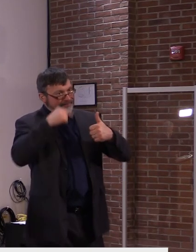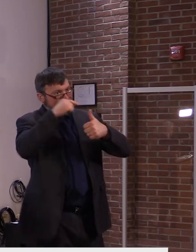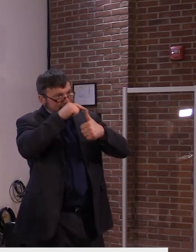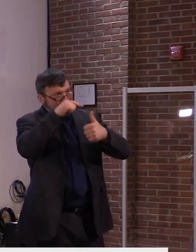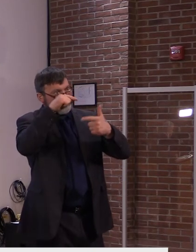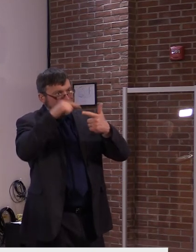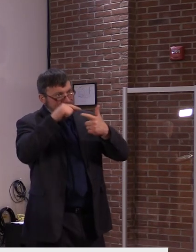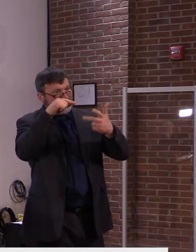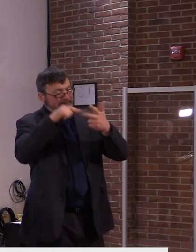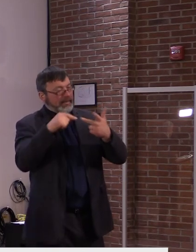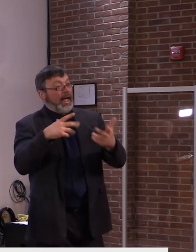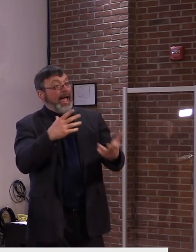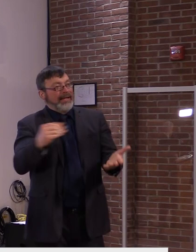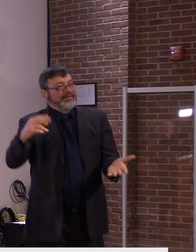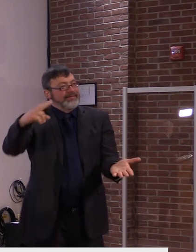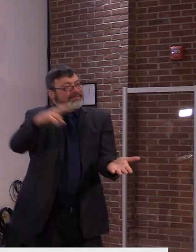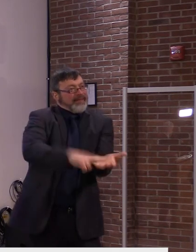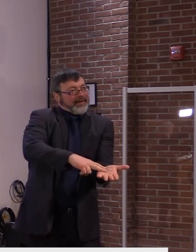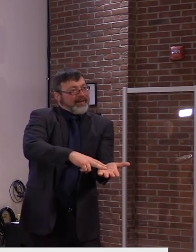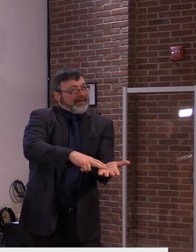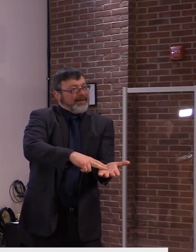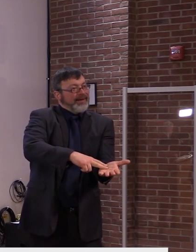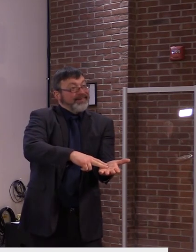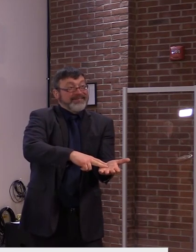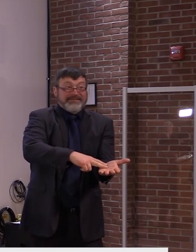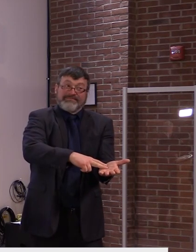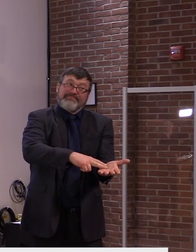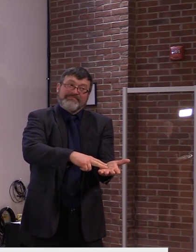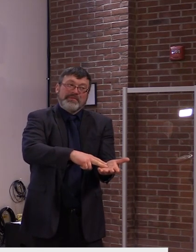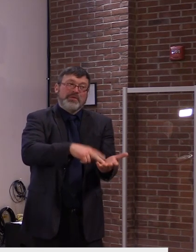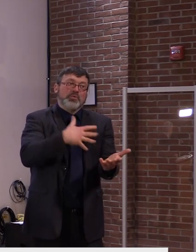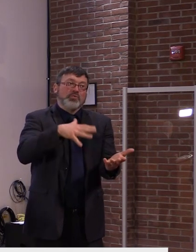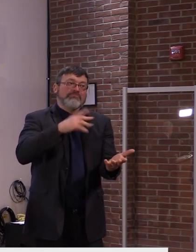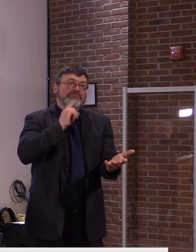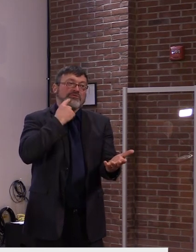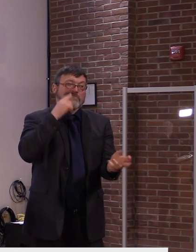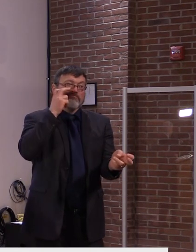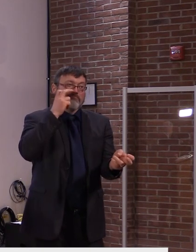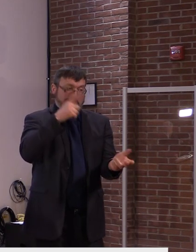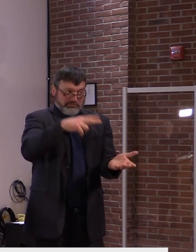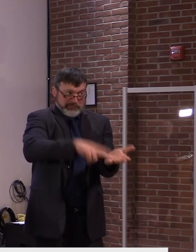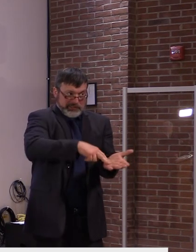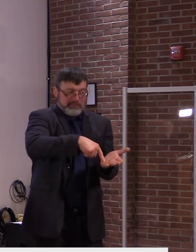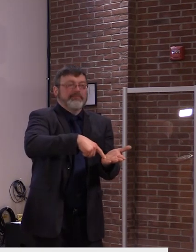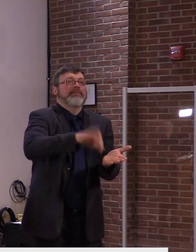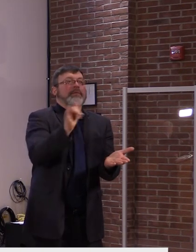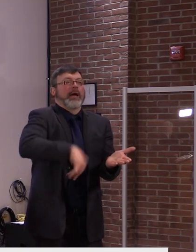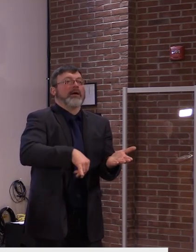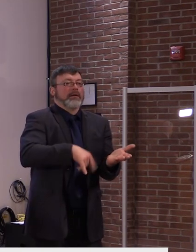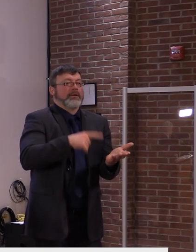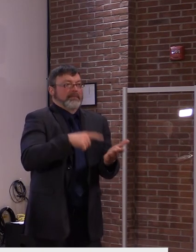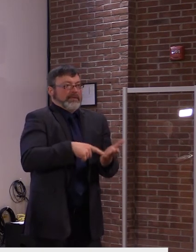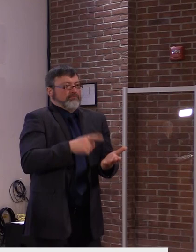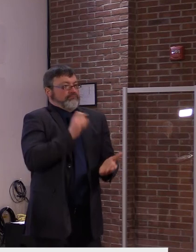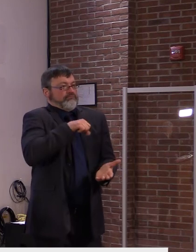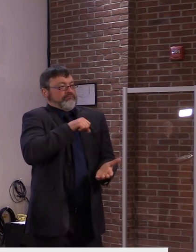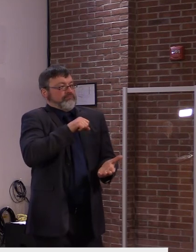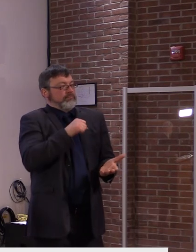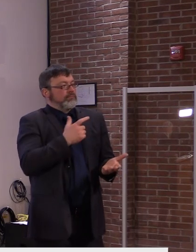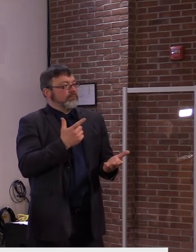how we look at this, and then secondly, or thirdly, we will probably utilize in